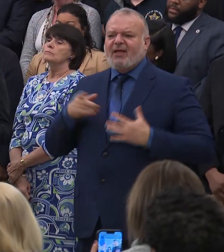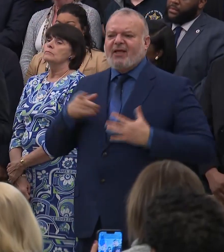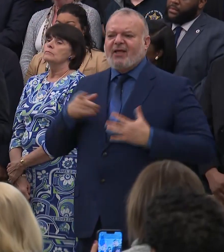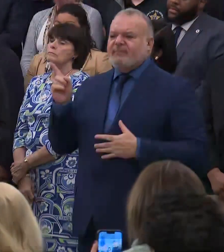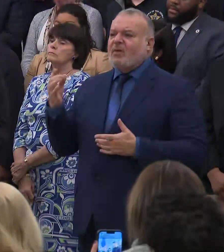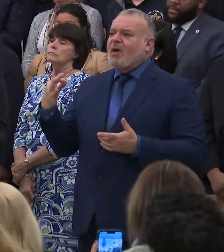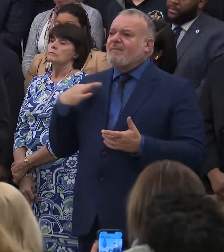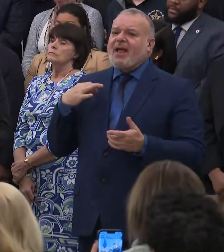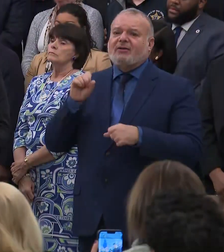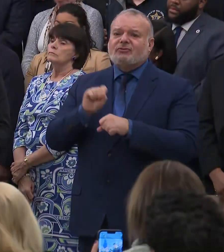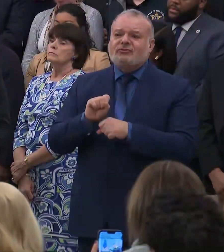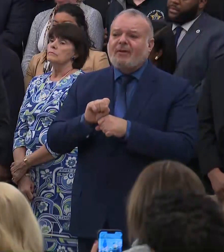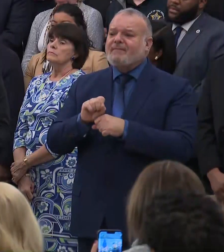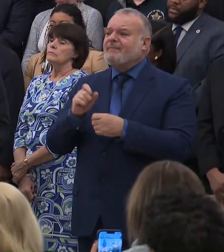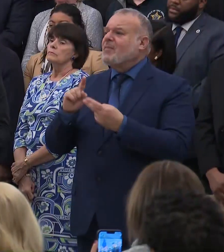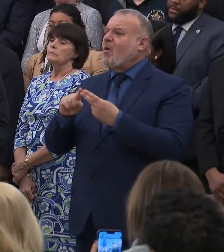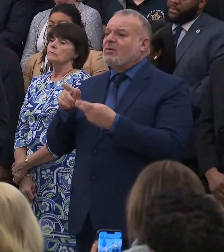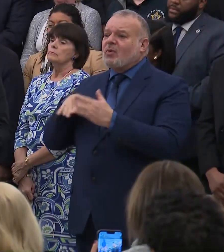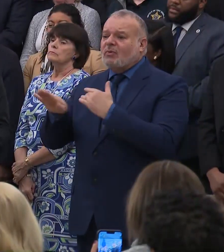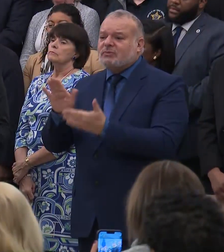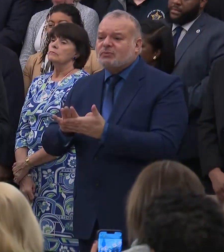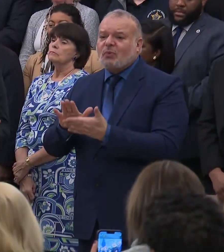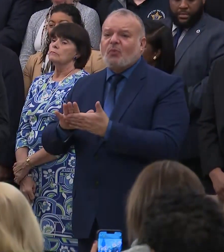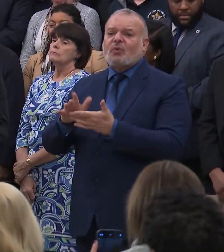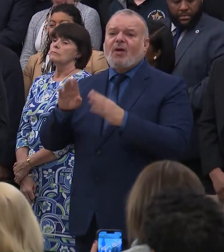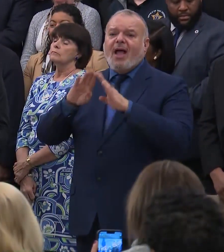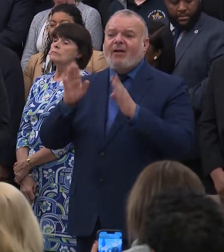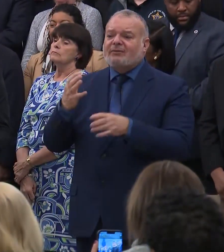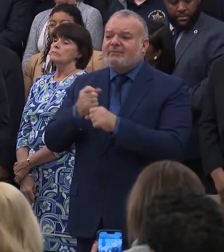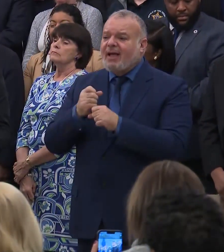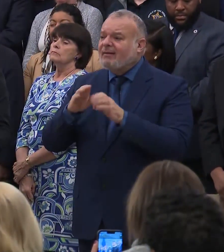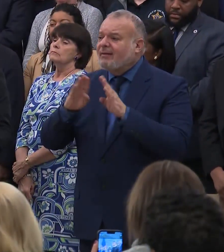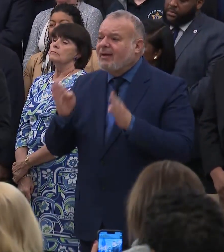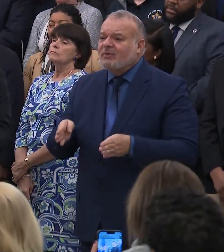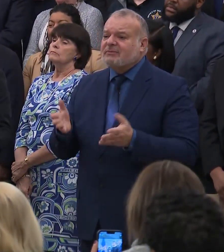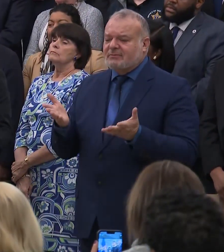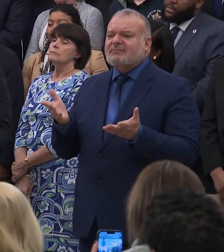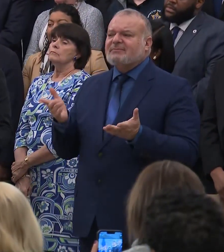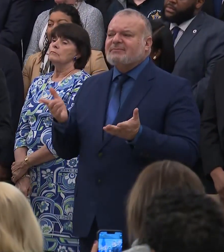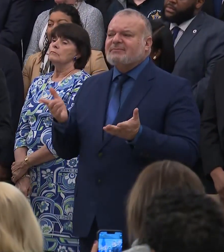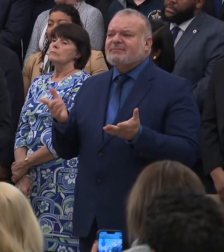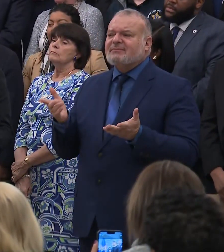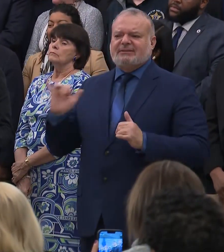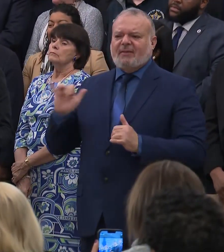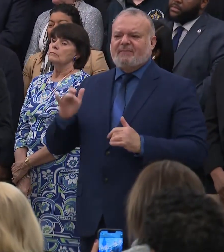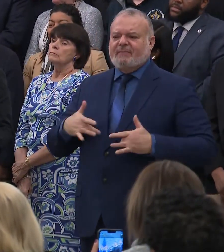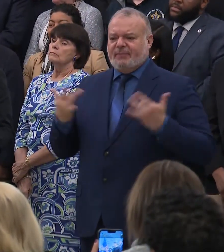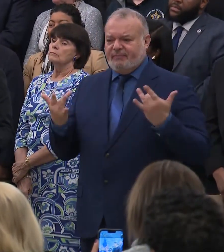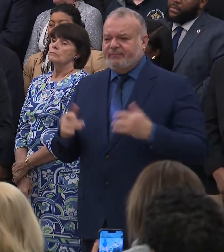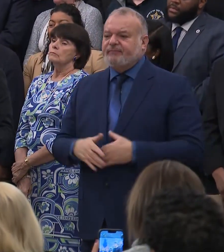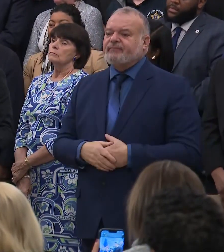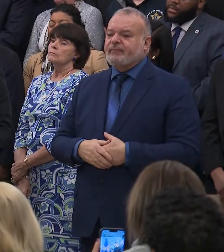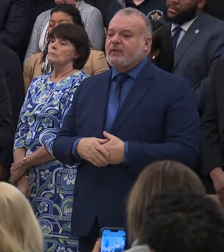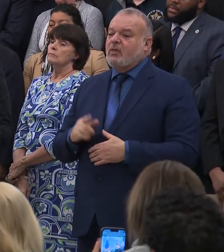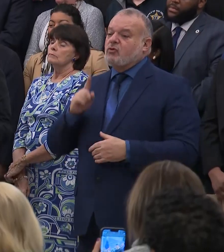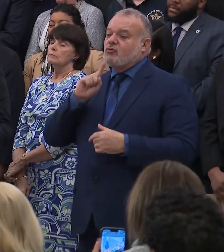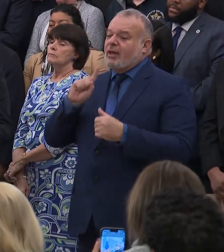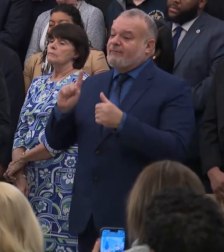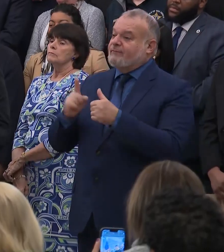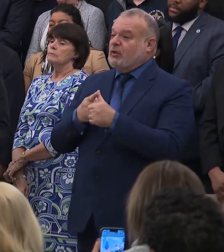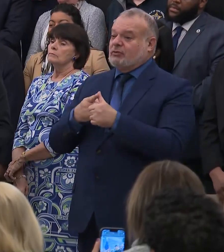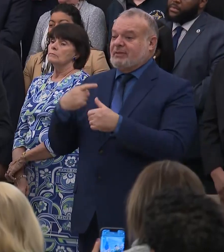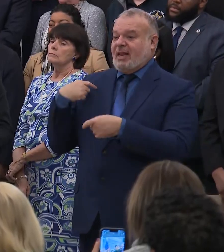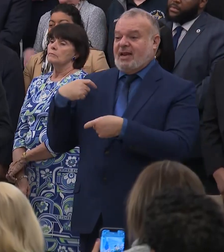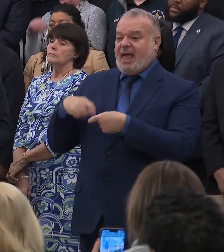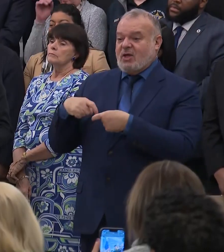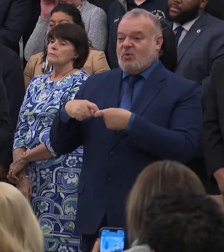to work in the cannabis industry with a company called Advanced Cultivators, the first Latino recreational cultivation facility based out of